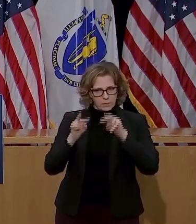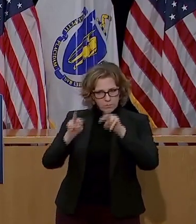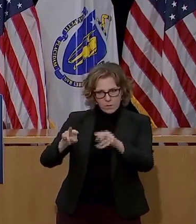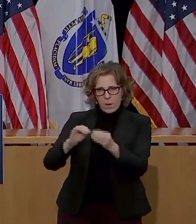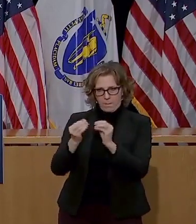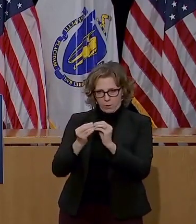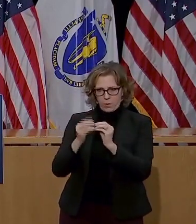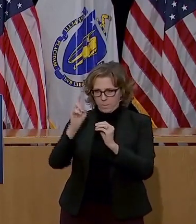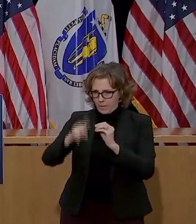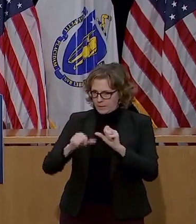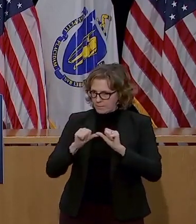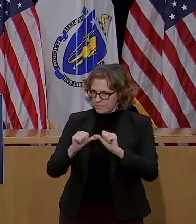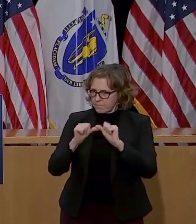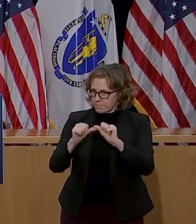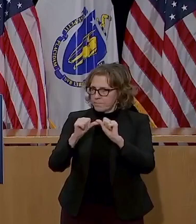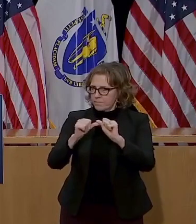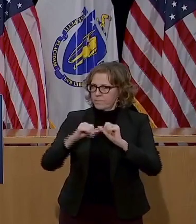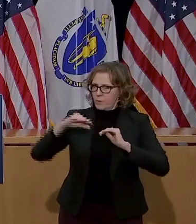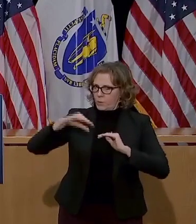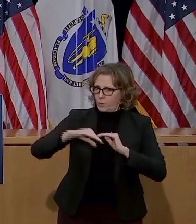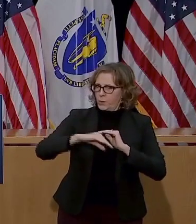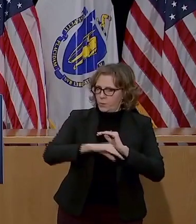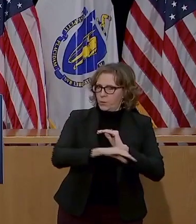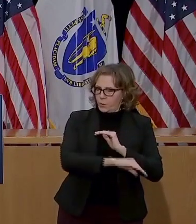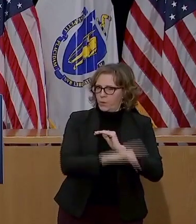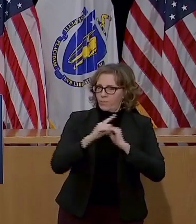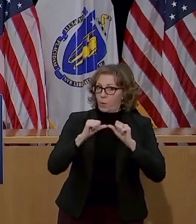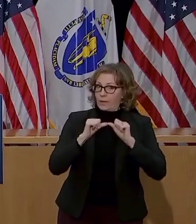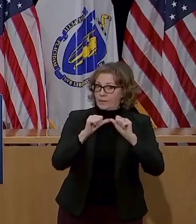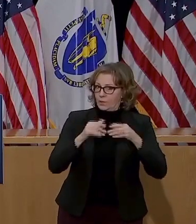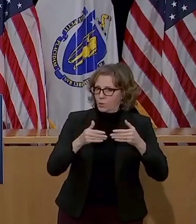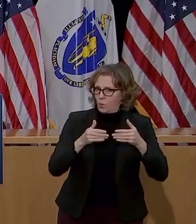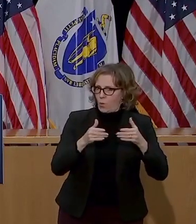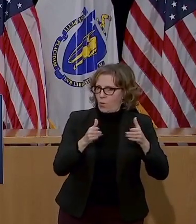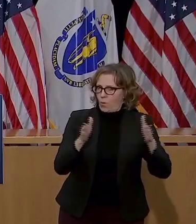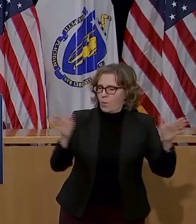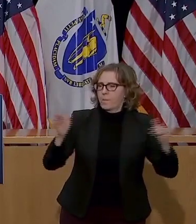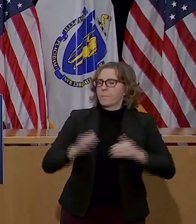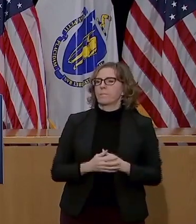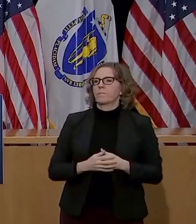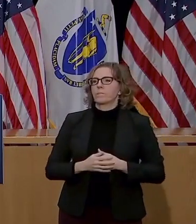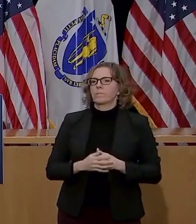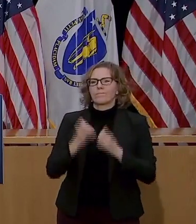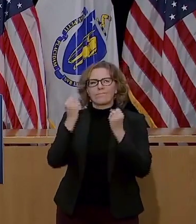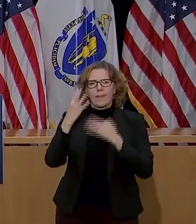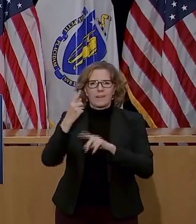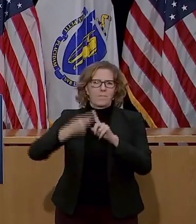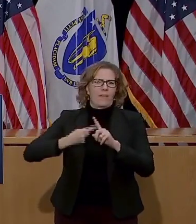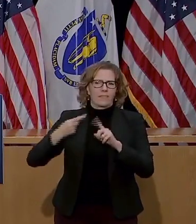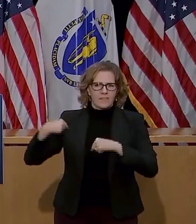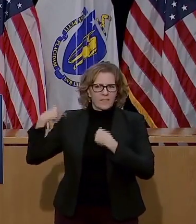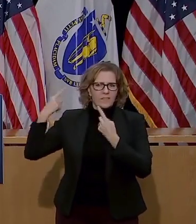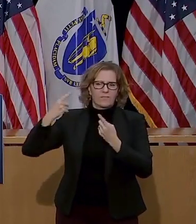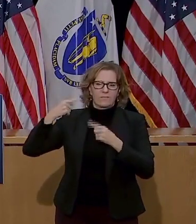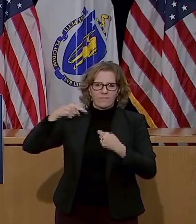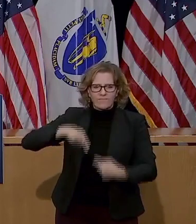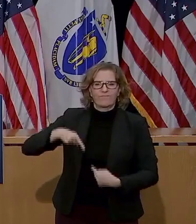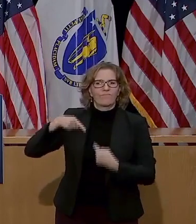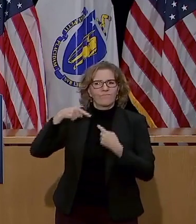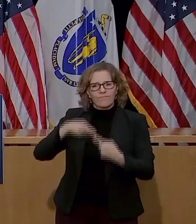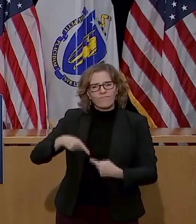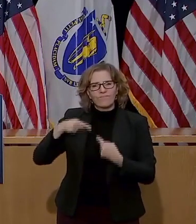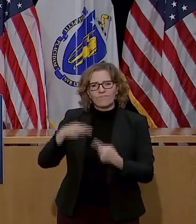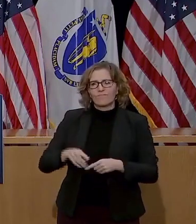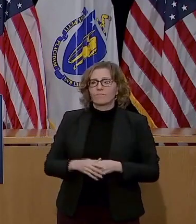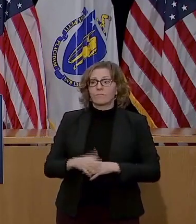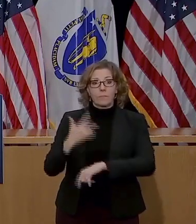trends to make that happen. Now, after months of battling this horrific virus, the vaccine, as we all know, is